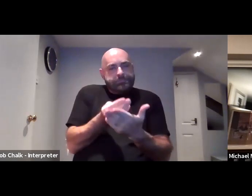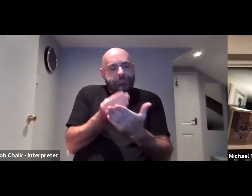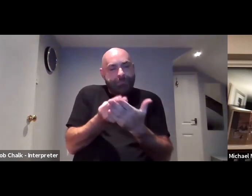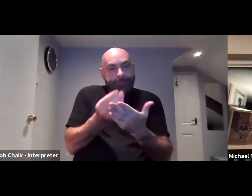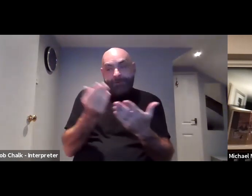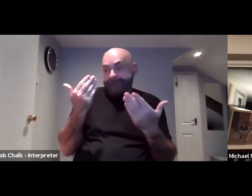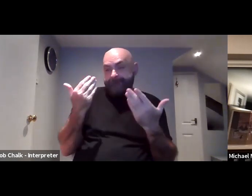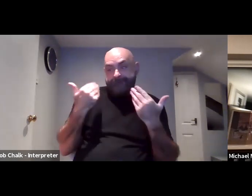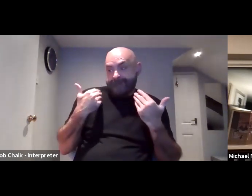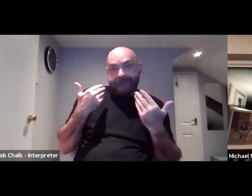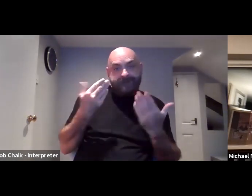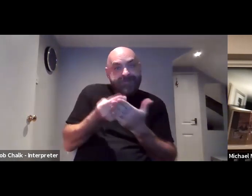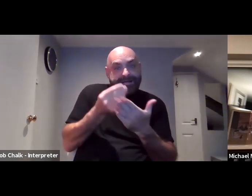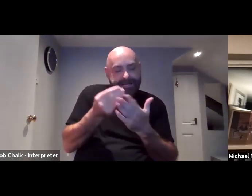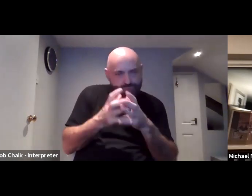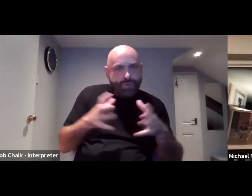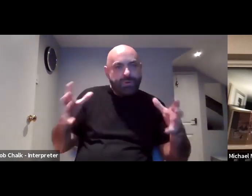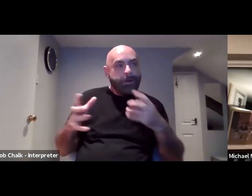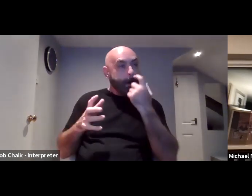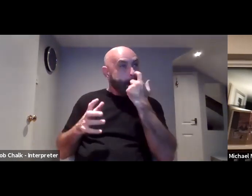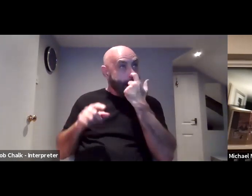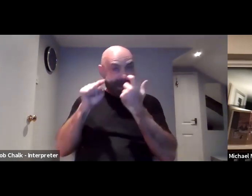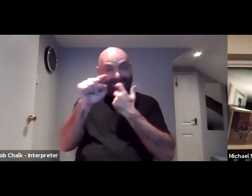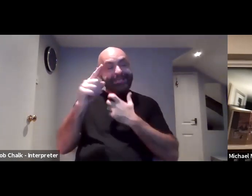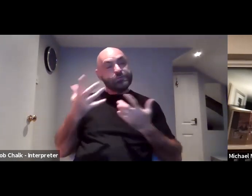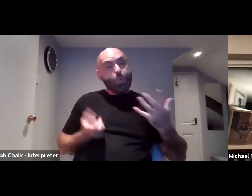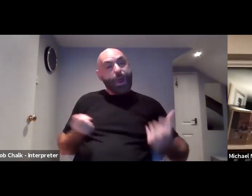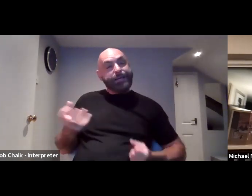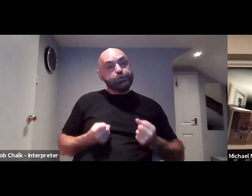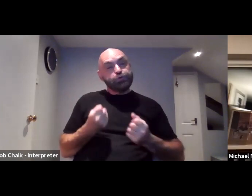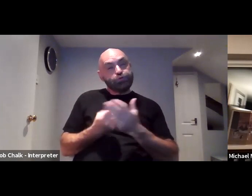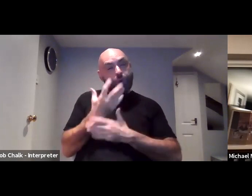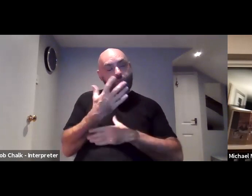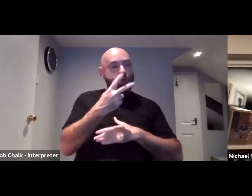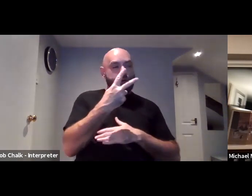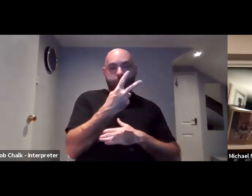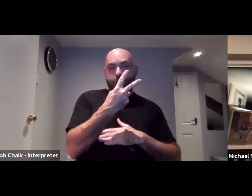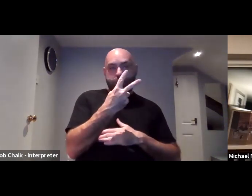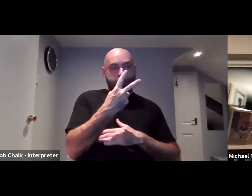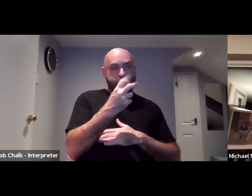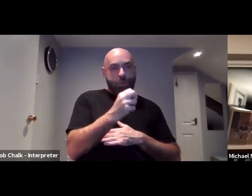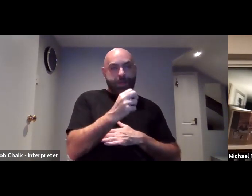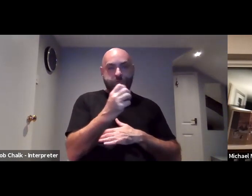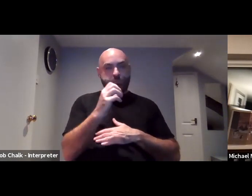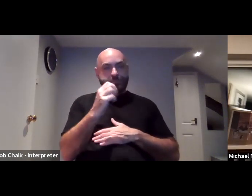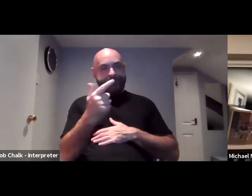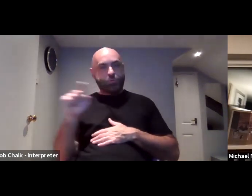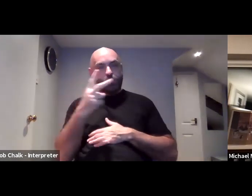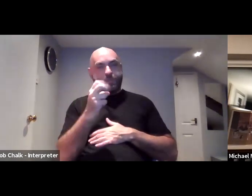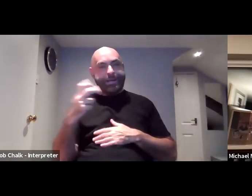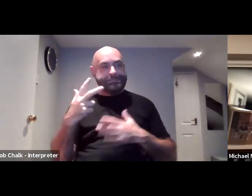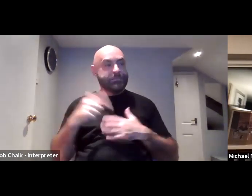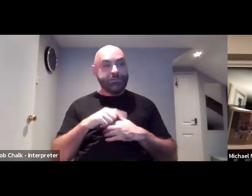Didn't work. This is wage growth in the UK, 2007 to 2018. It was